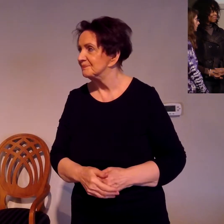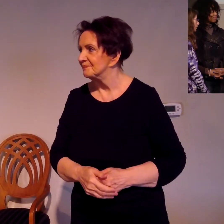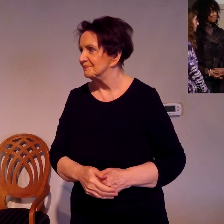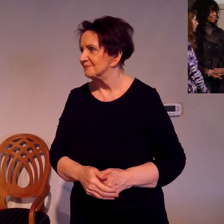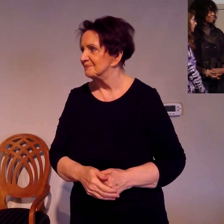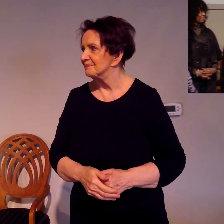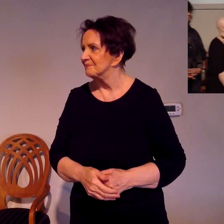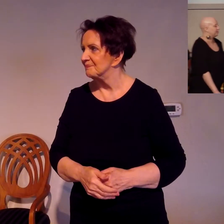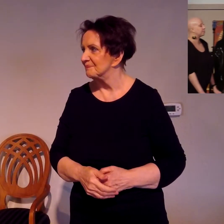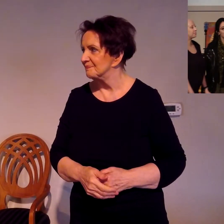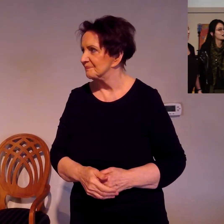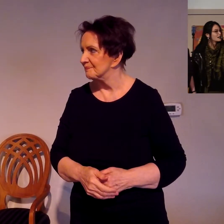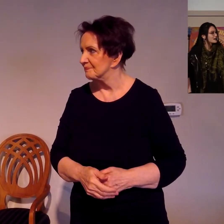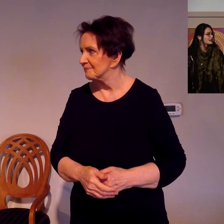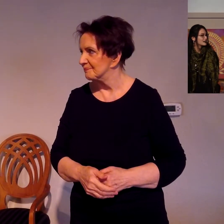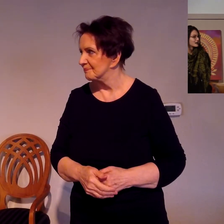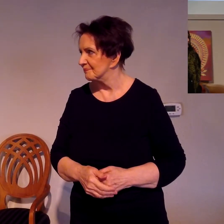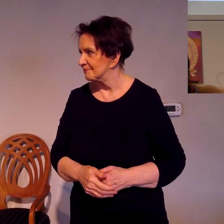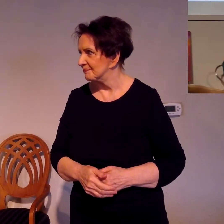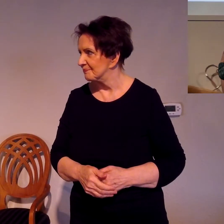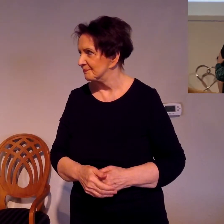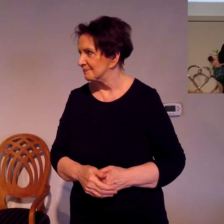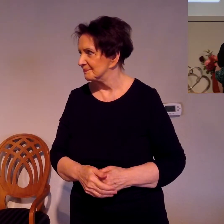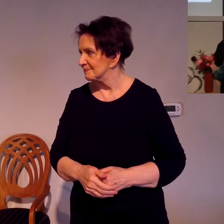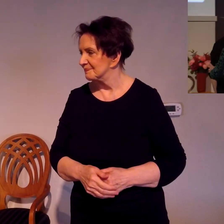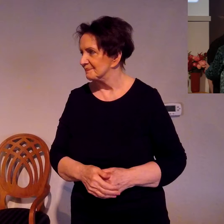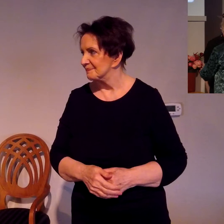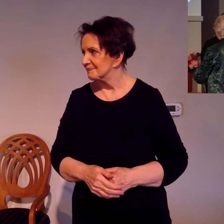Okay, all right. You get to be the same thing over here.